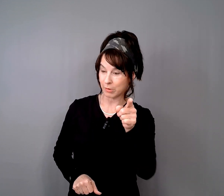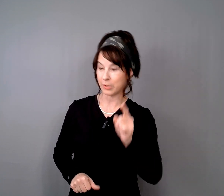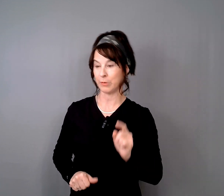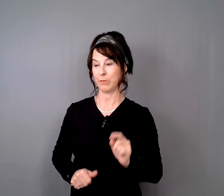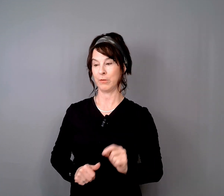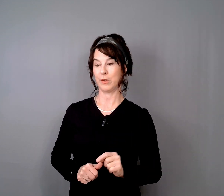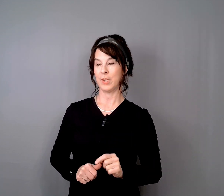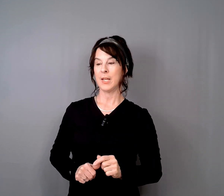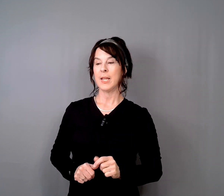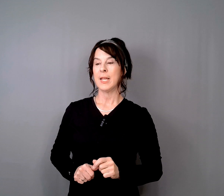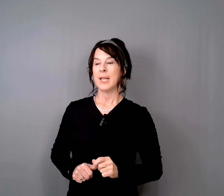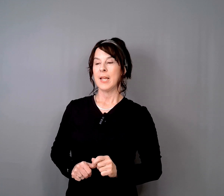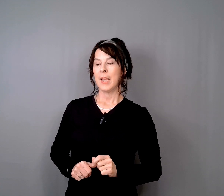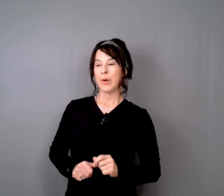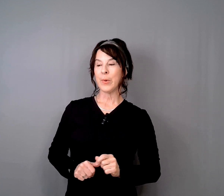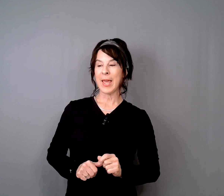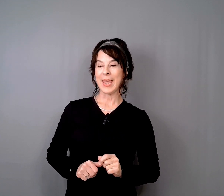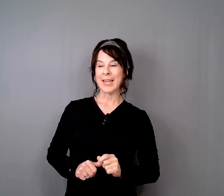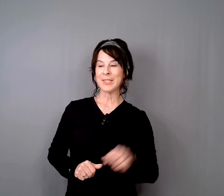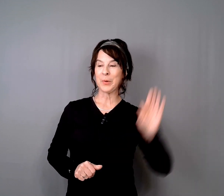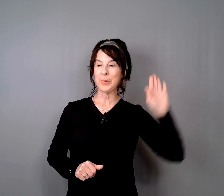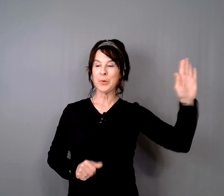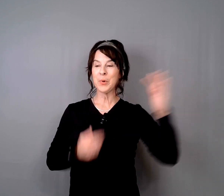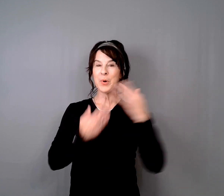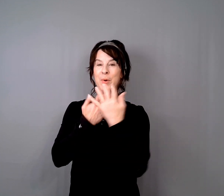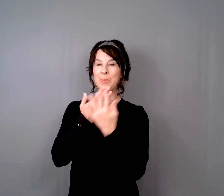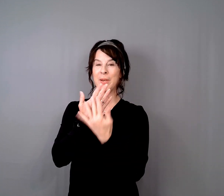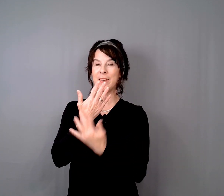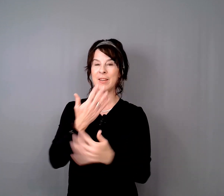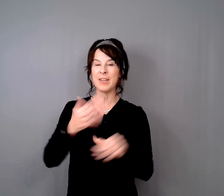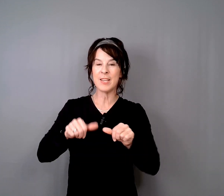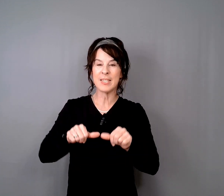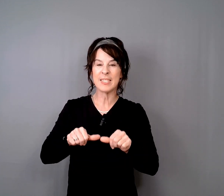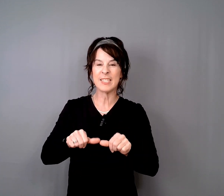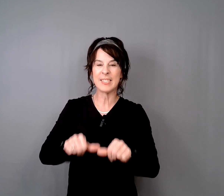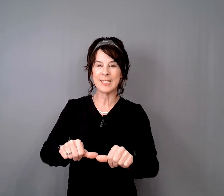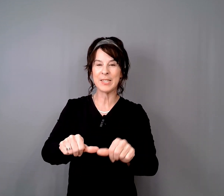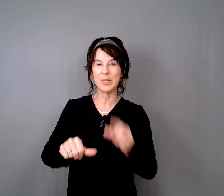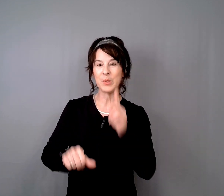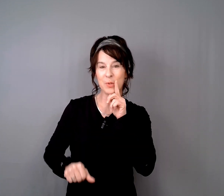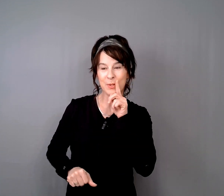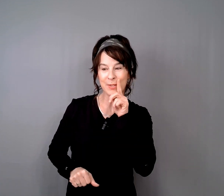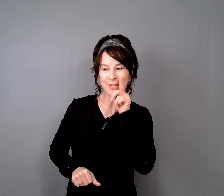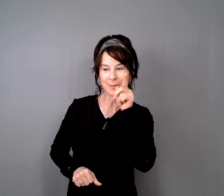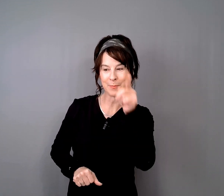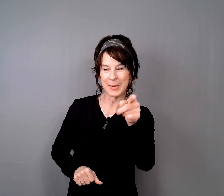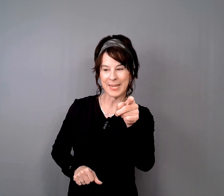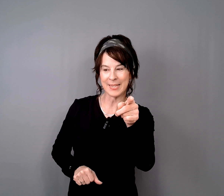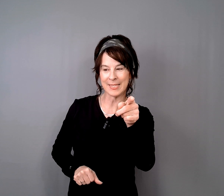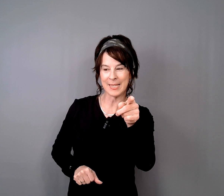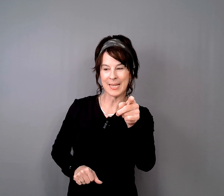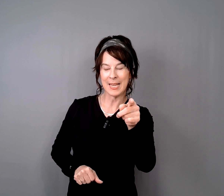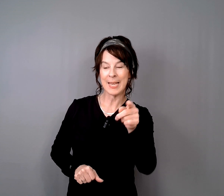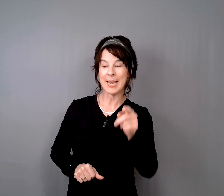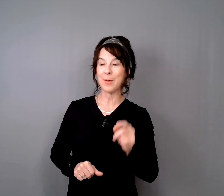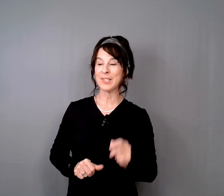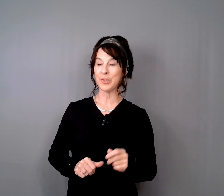too. Okay, so your blood still speaks. Now it's